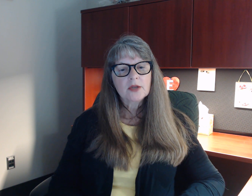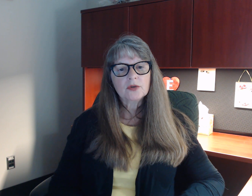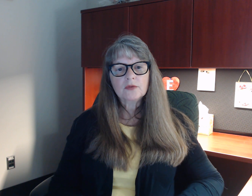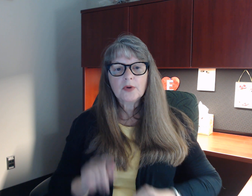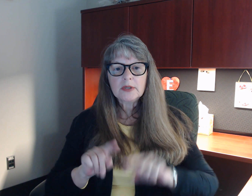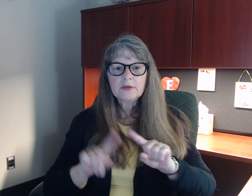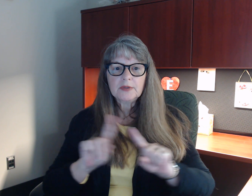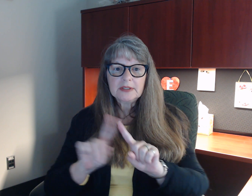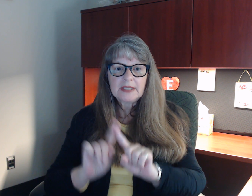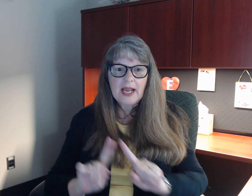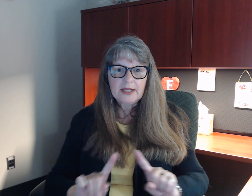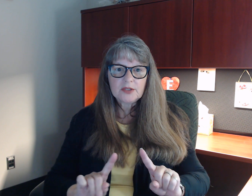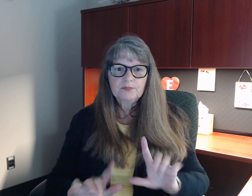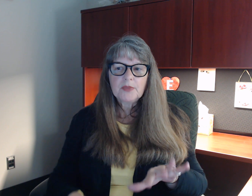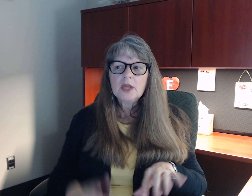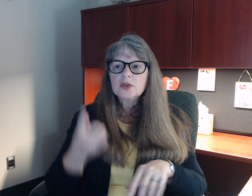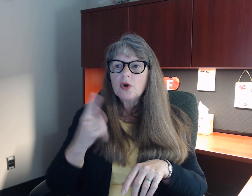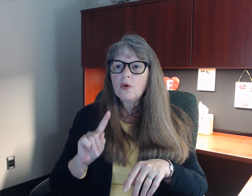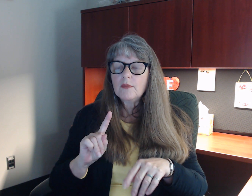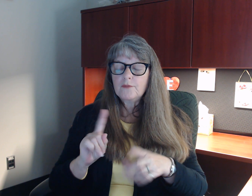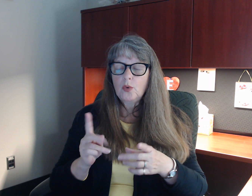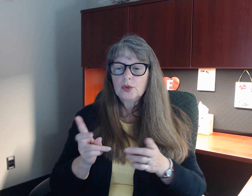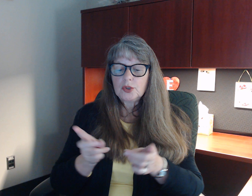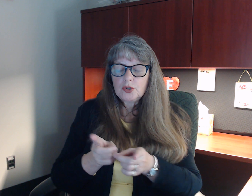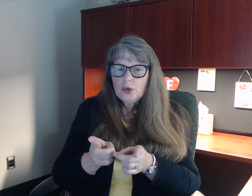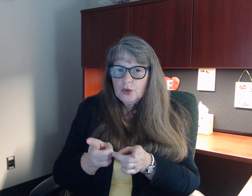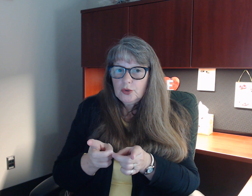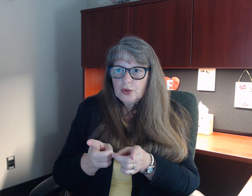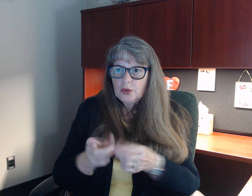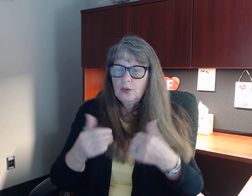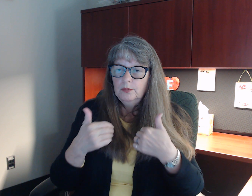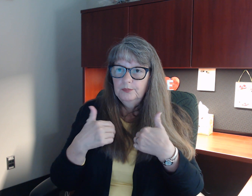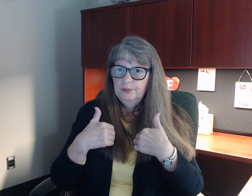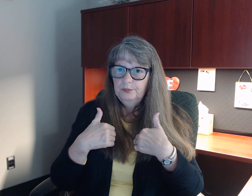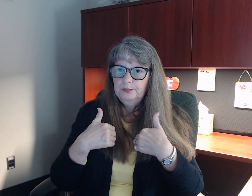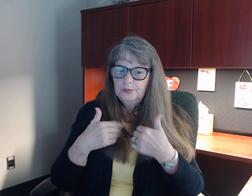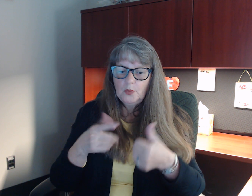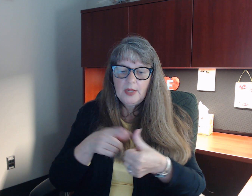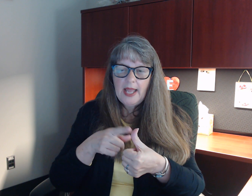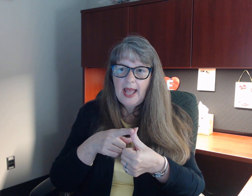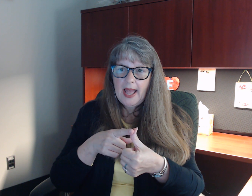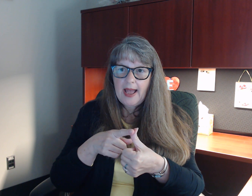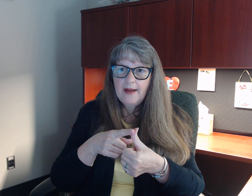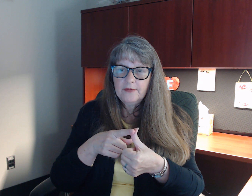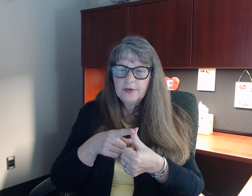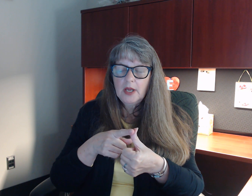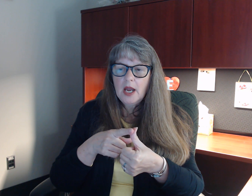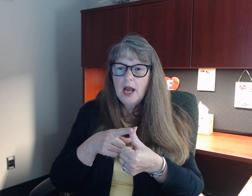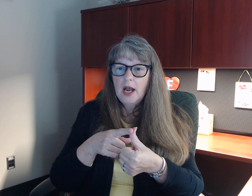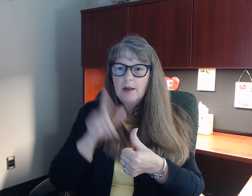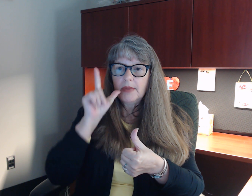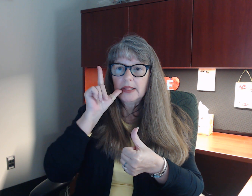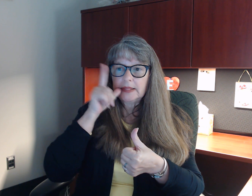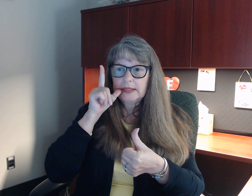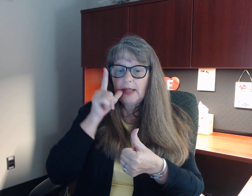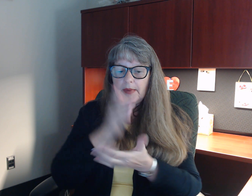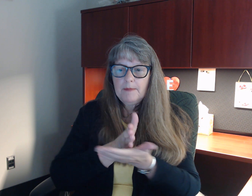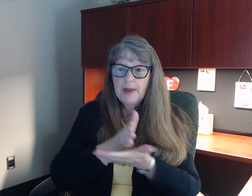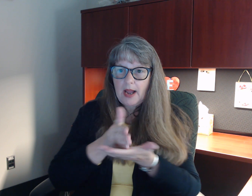they're very different kinds. So for dessert, we have lemon